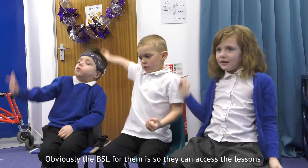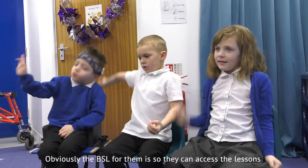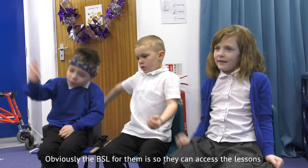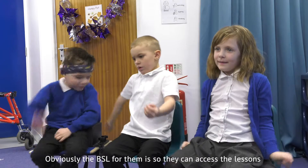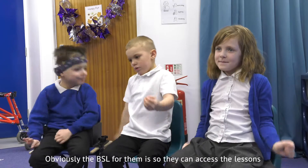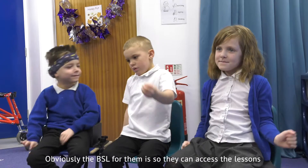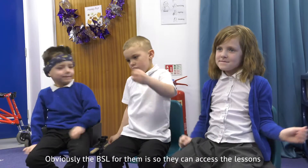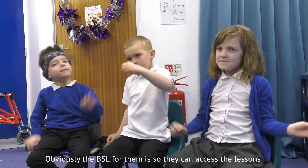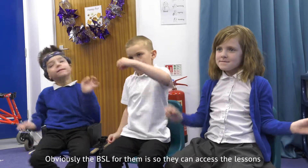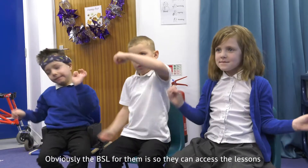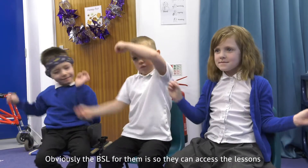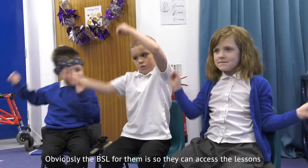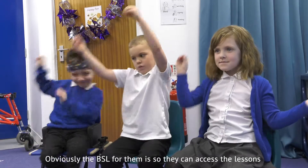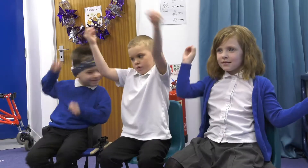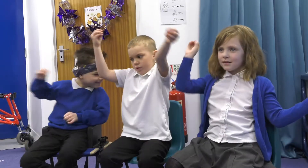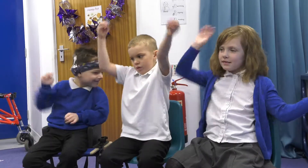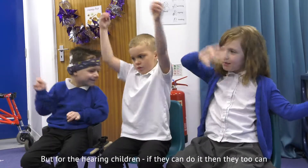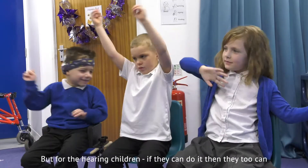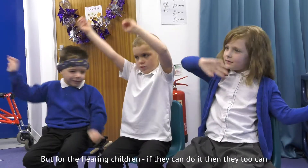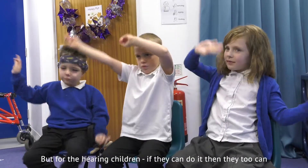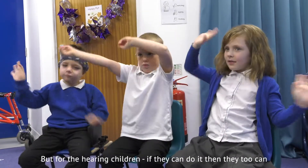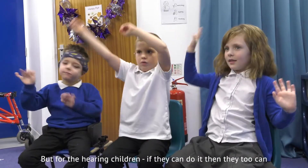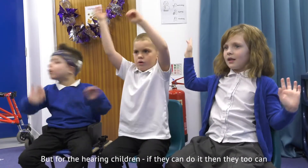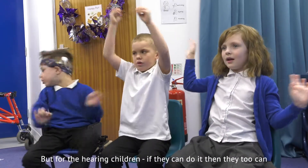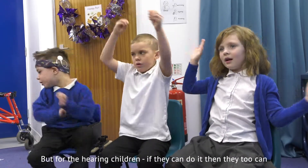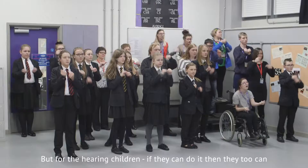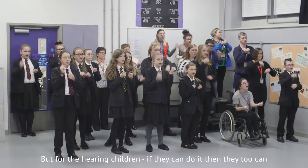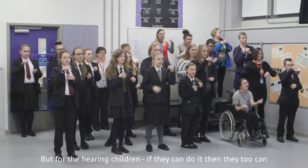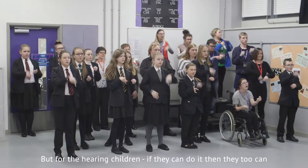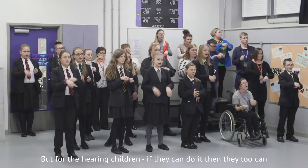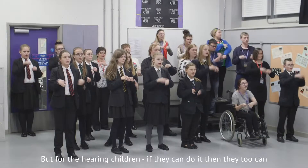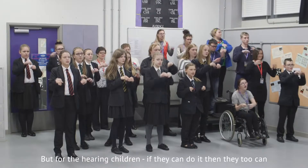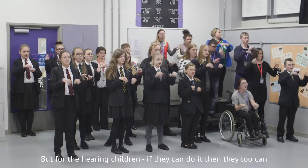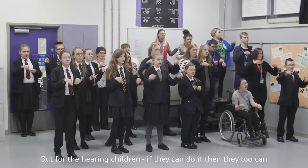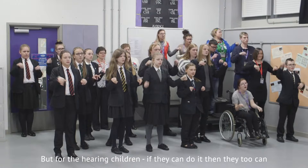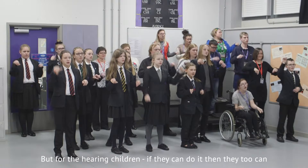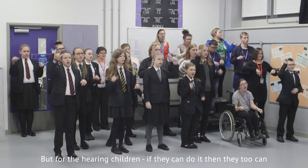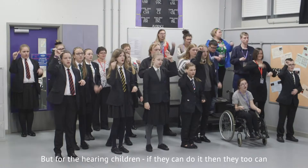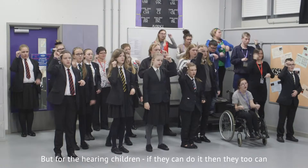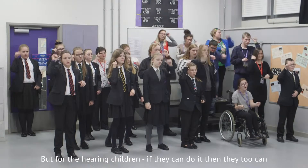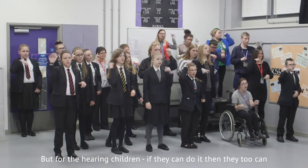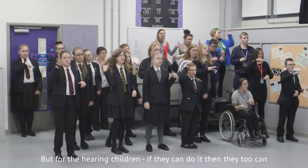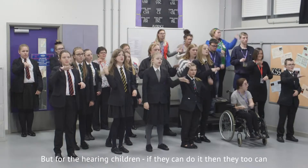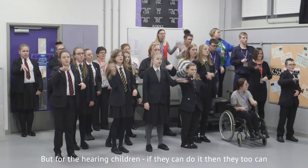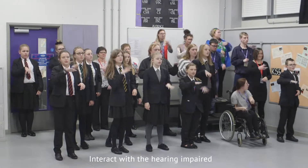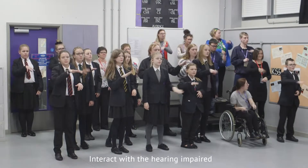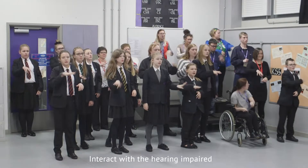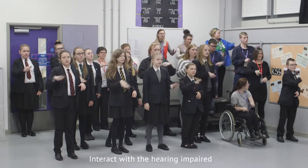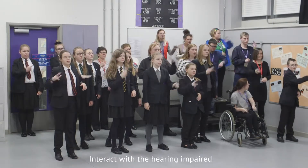so they can access the lessons. But for the hearing children, then if they can do it, then they too can interact with the